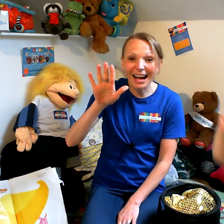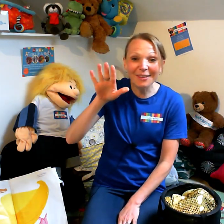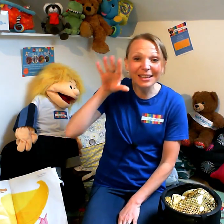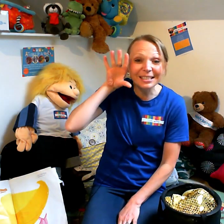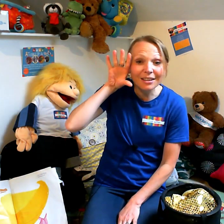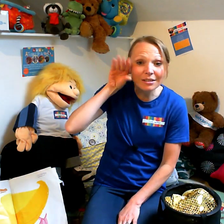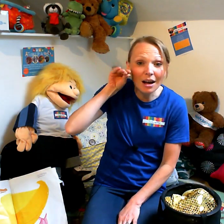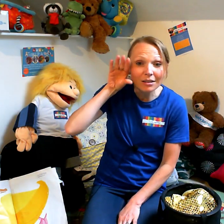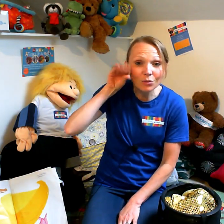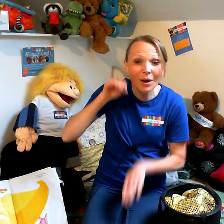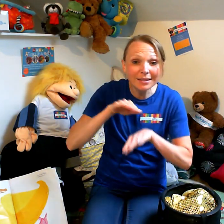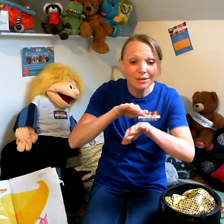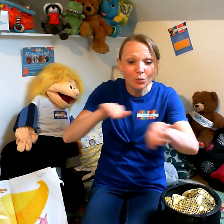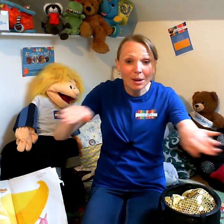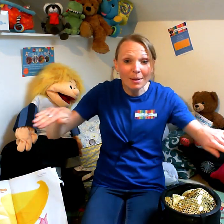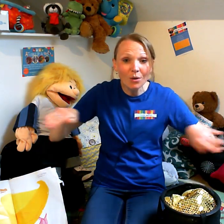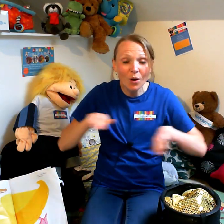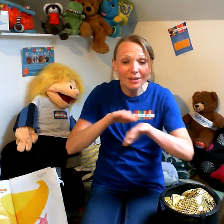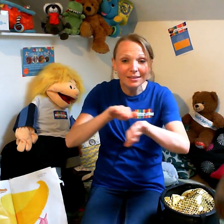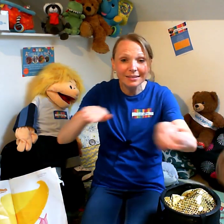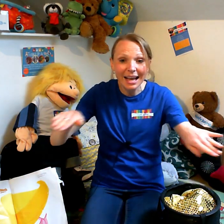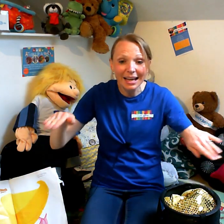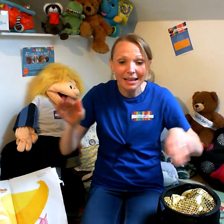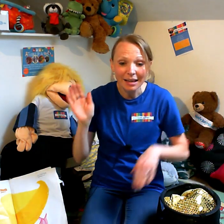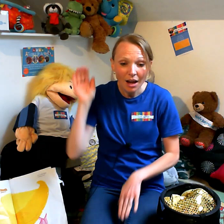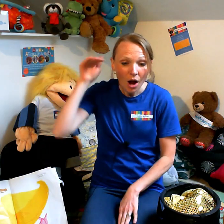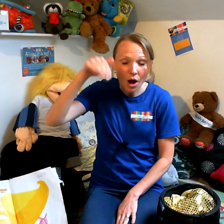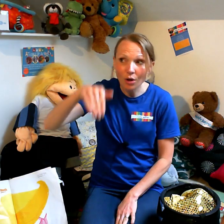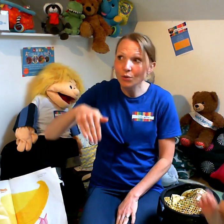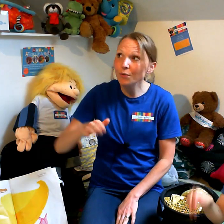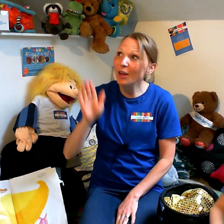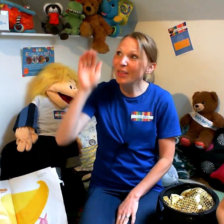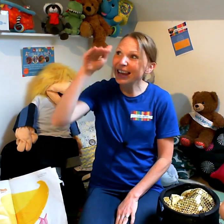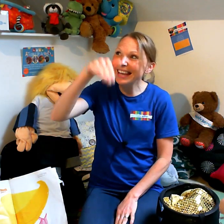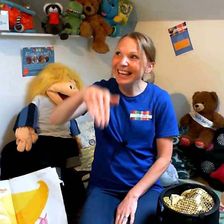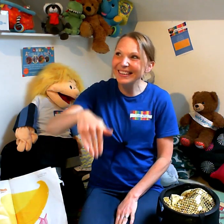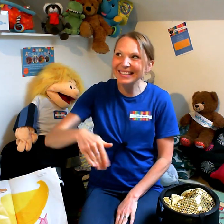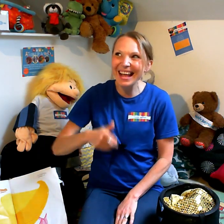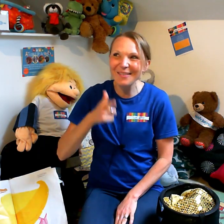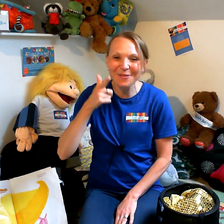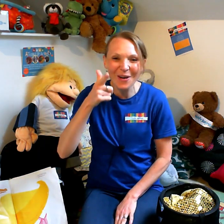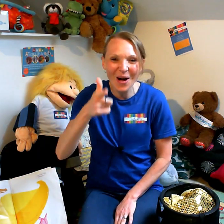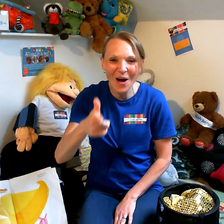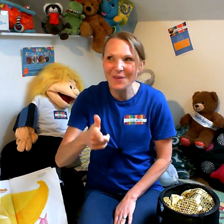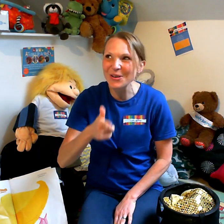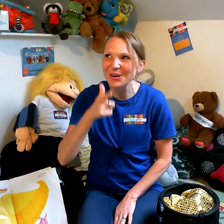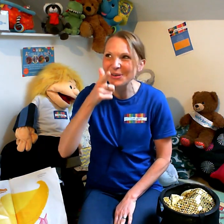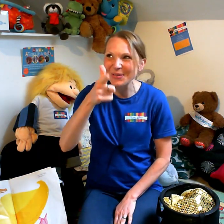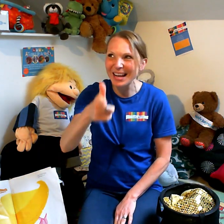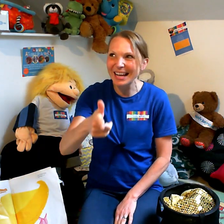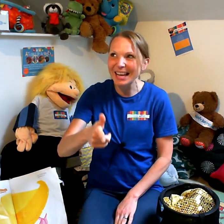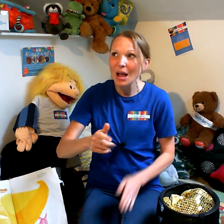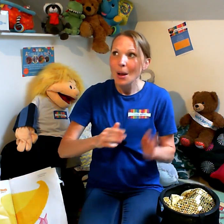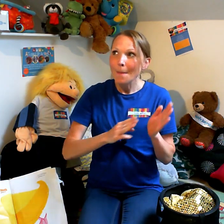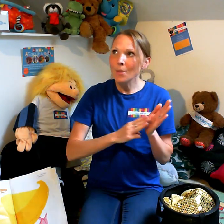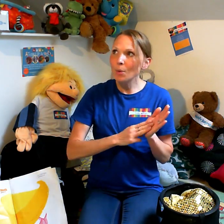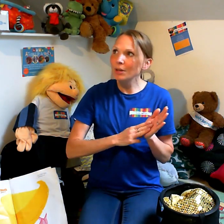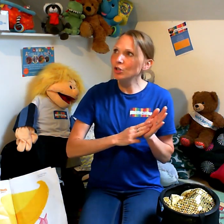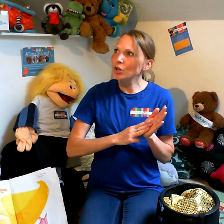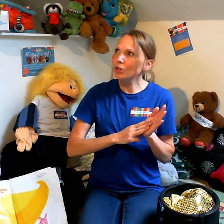Five little ducks went swimming one day, over the hills and far away. Mummy duck